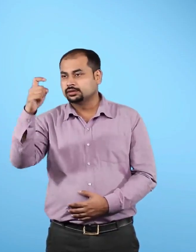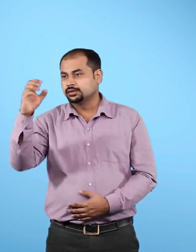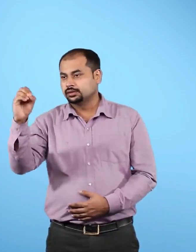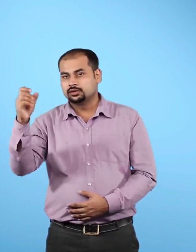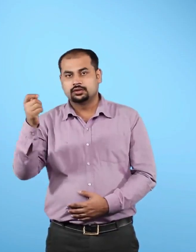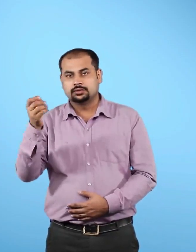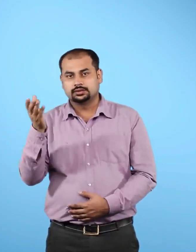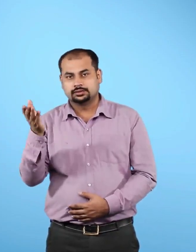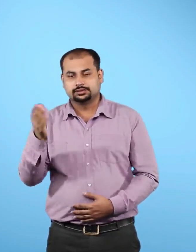39.70.